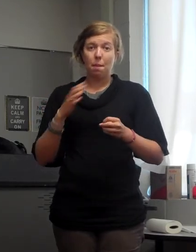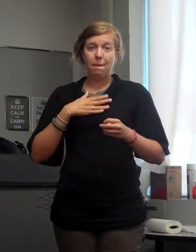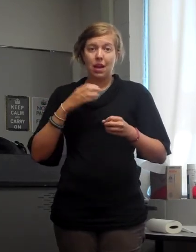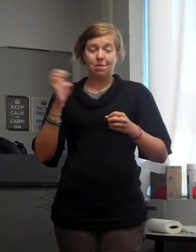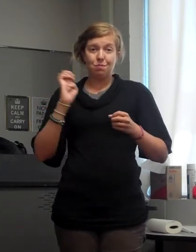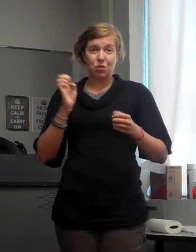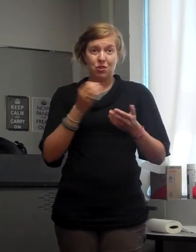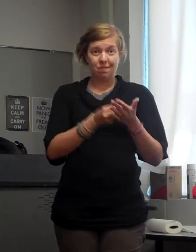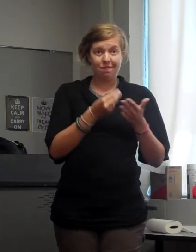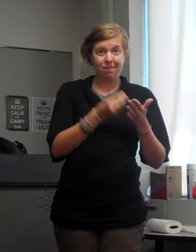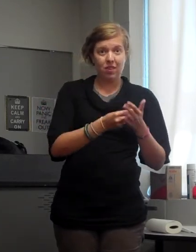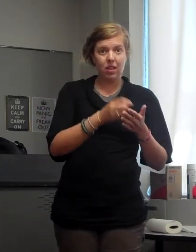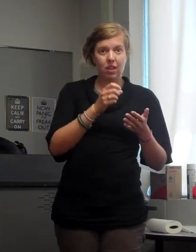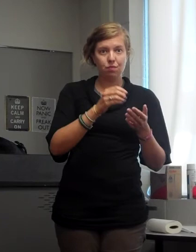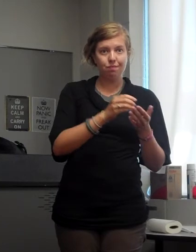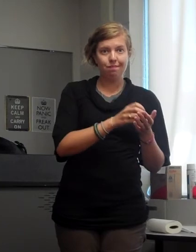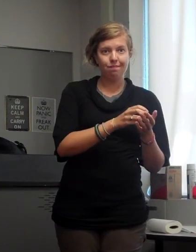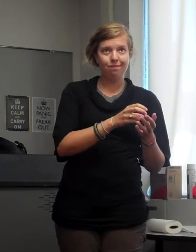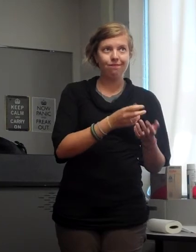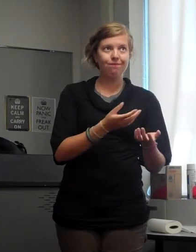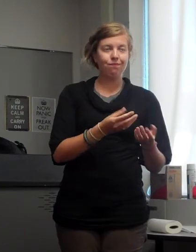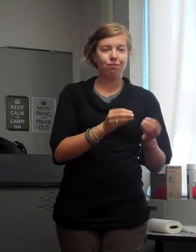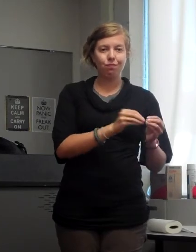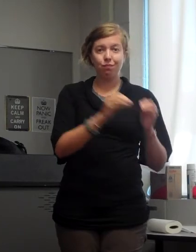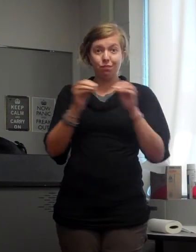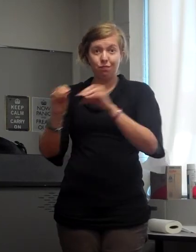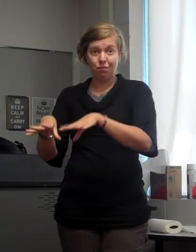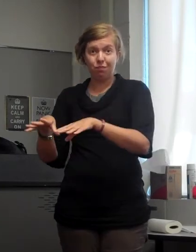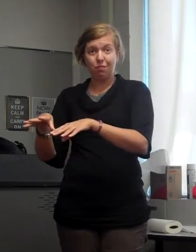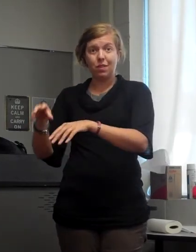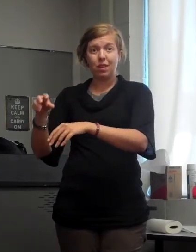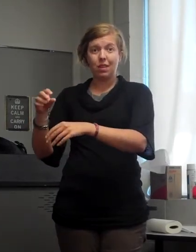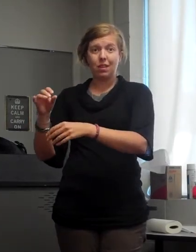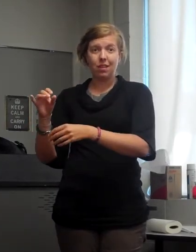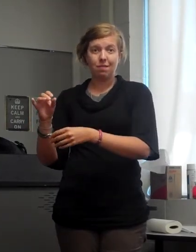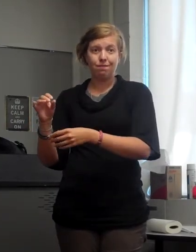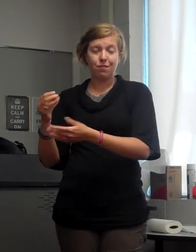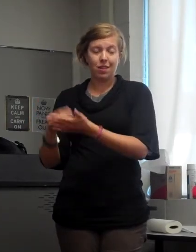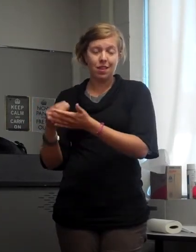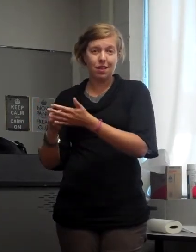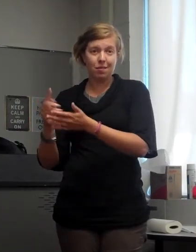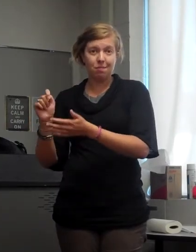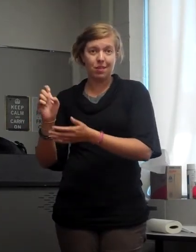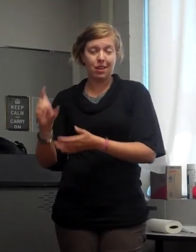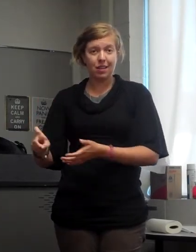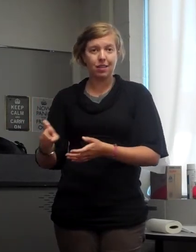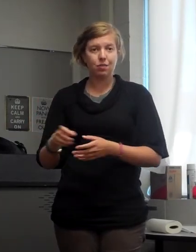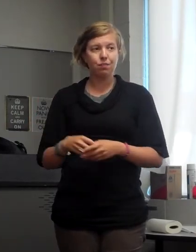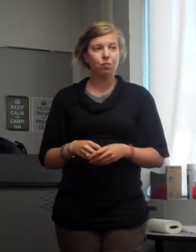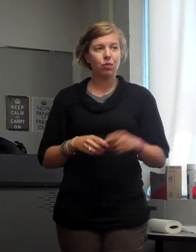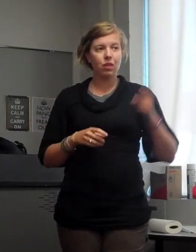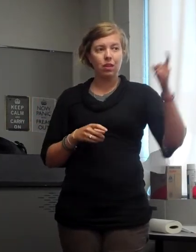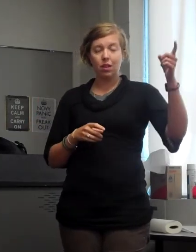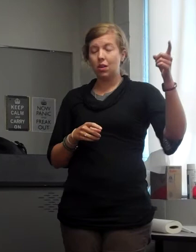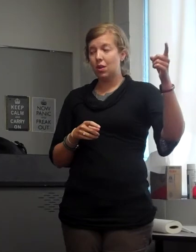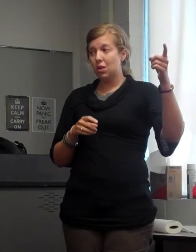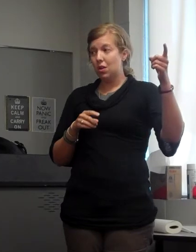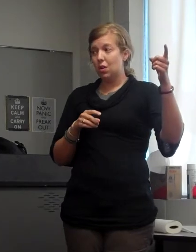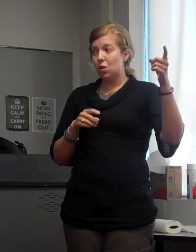So when you went on vacation and you paid everything in cash, did you continue at that time simultaneously